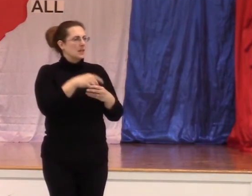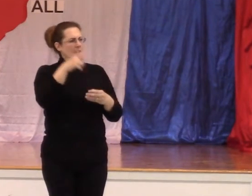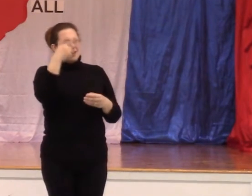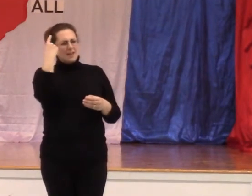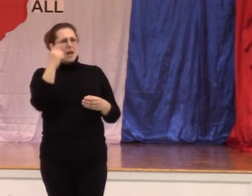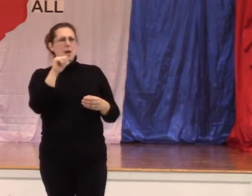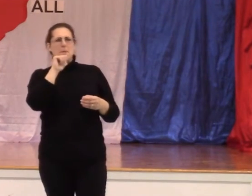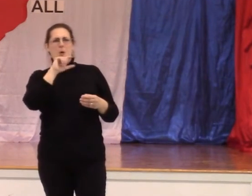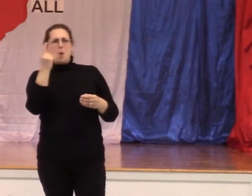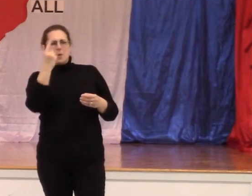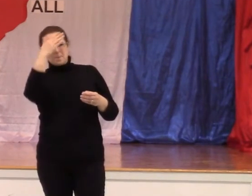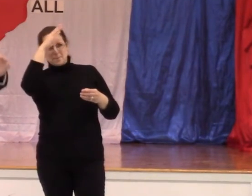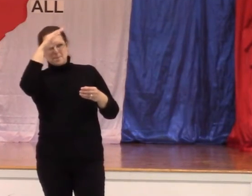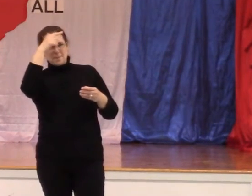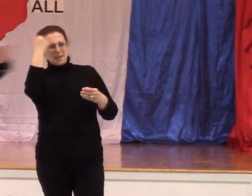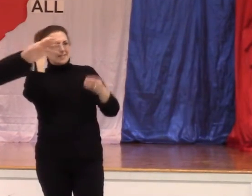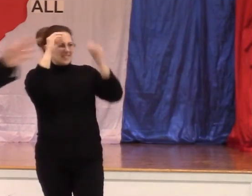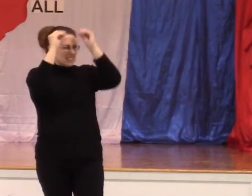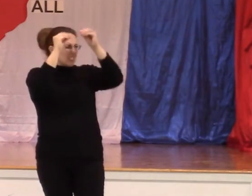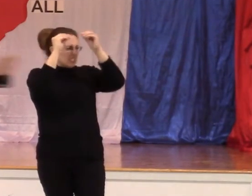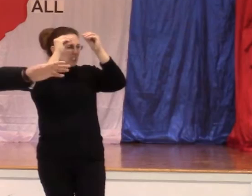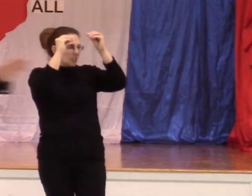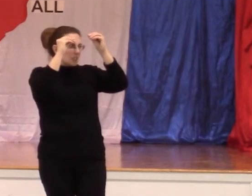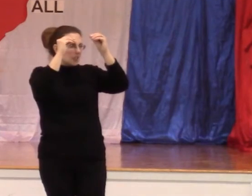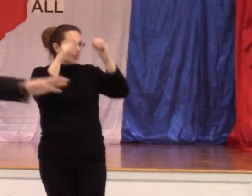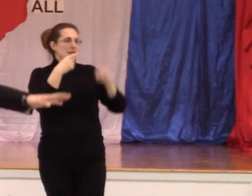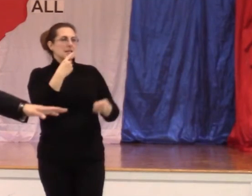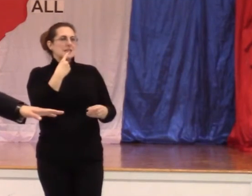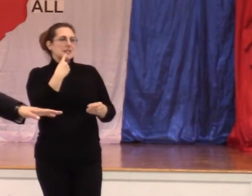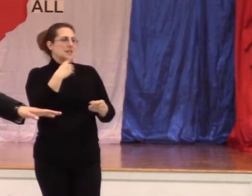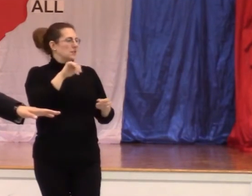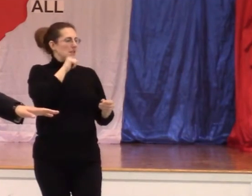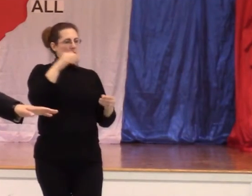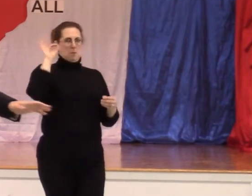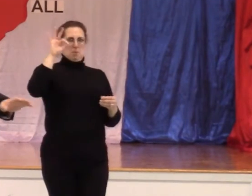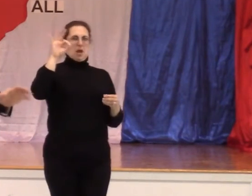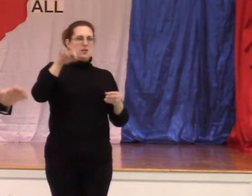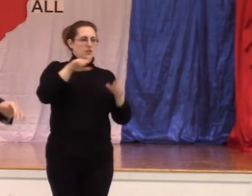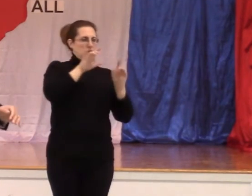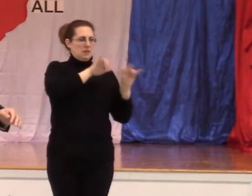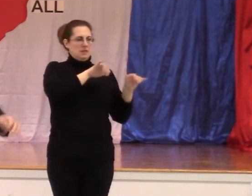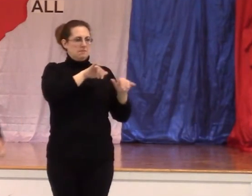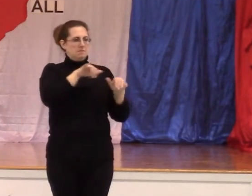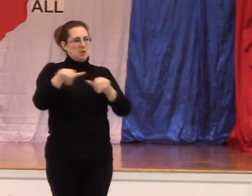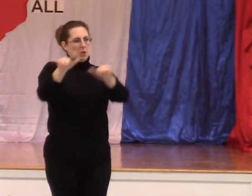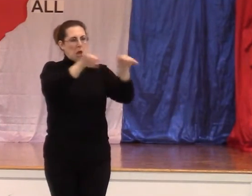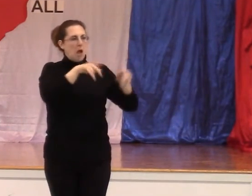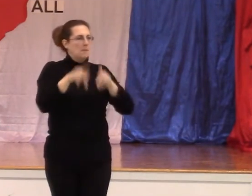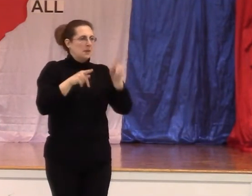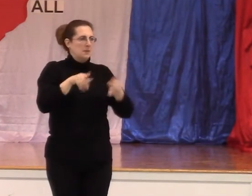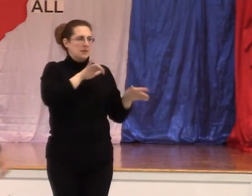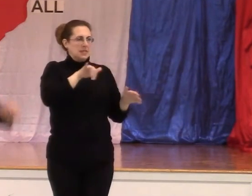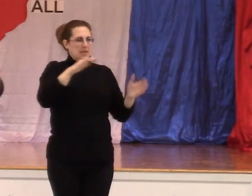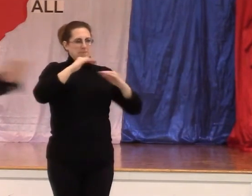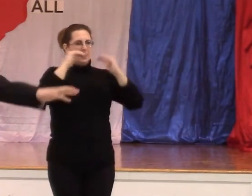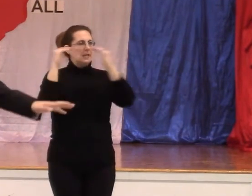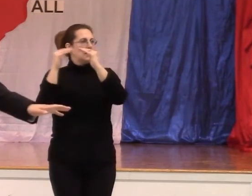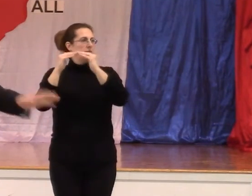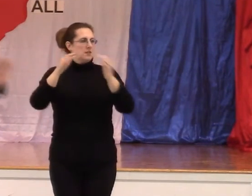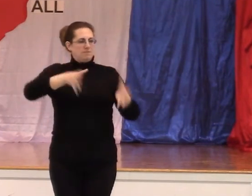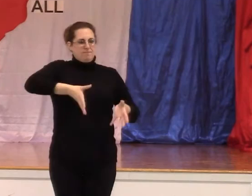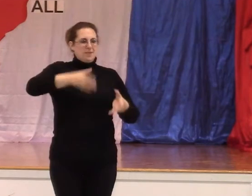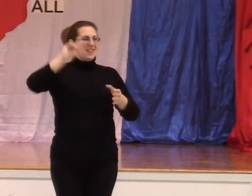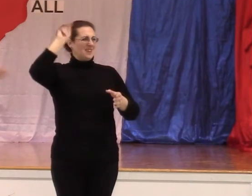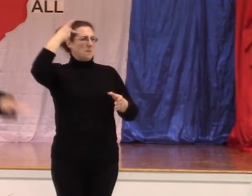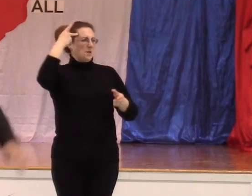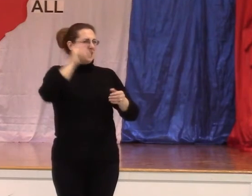of the teachings they have, which kind of take clergy and laity and get rid of it, because that's just the political structure. We got to get rid of that in